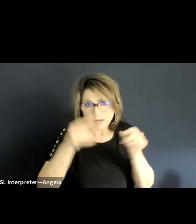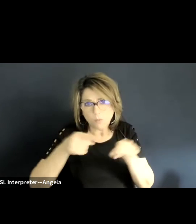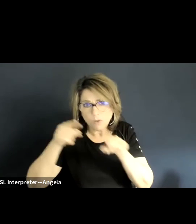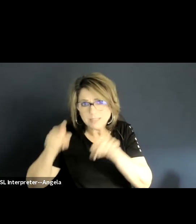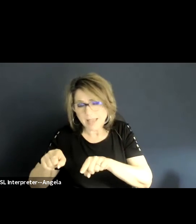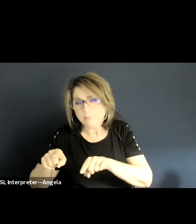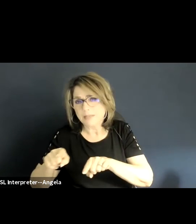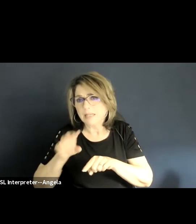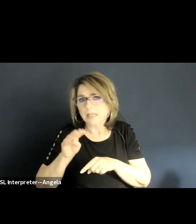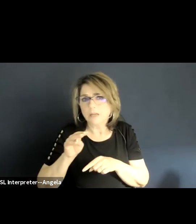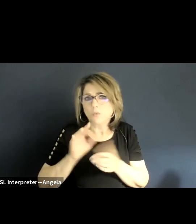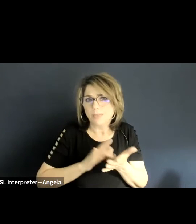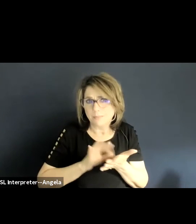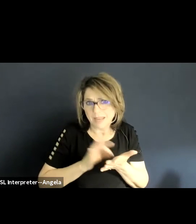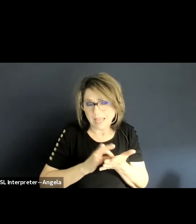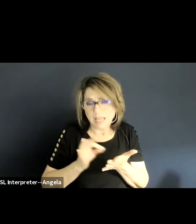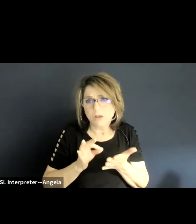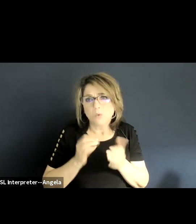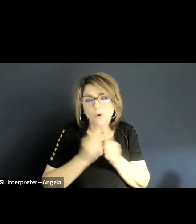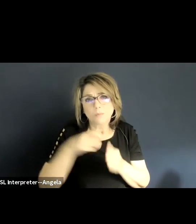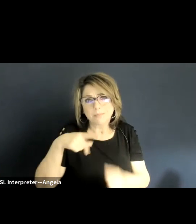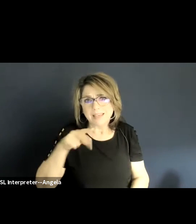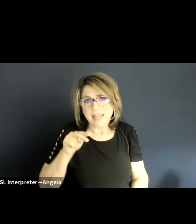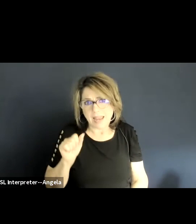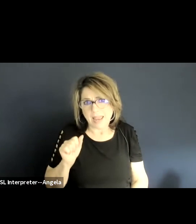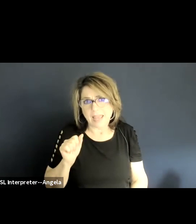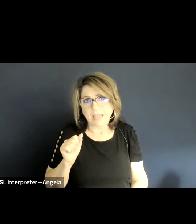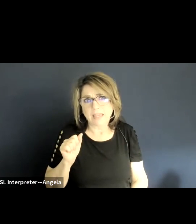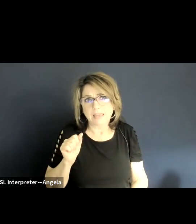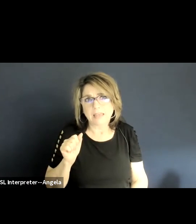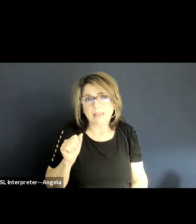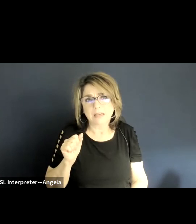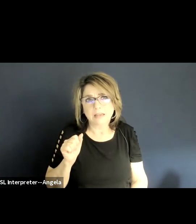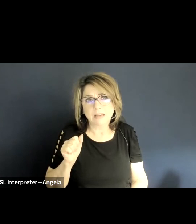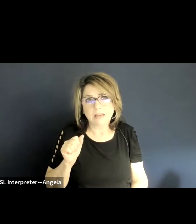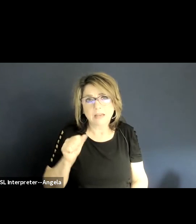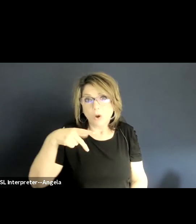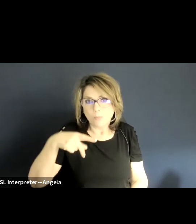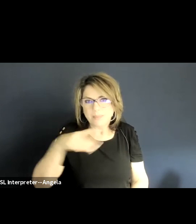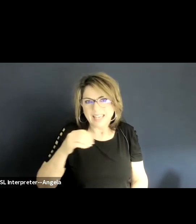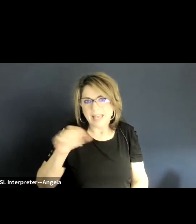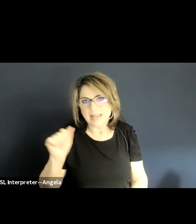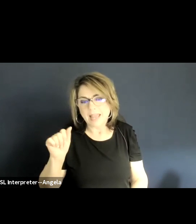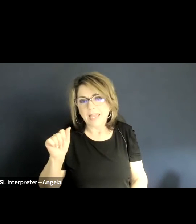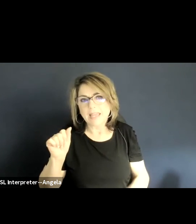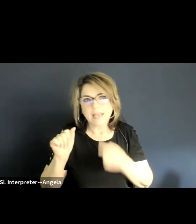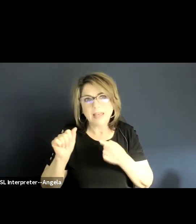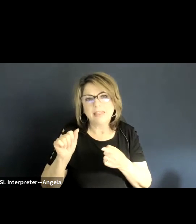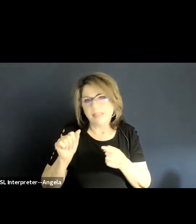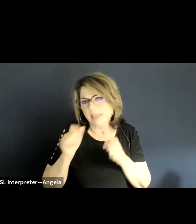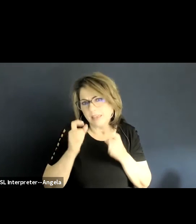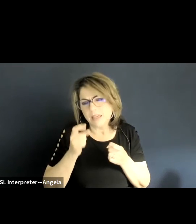related to Medicaid. Get with your PNA. Get with your PNA usually can give you a little